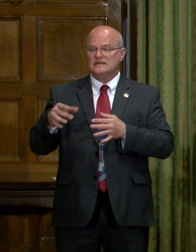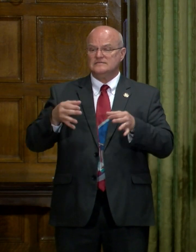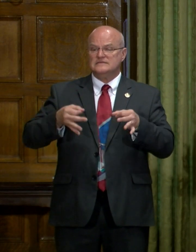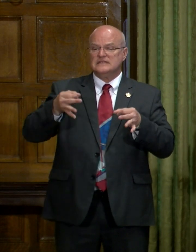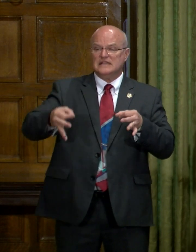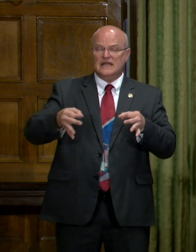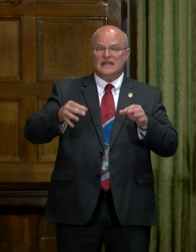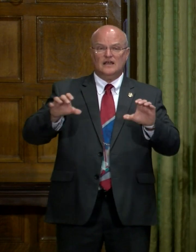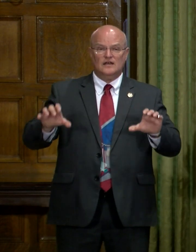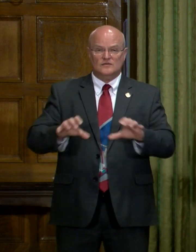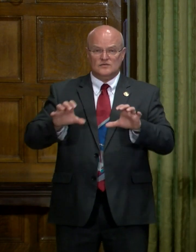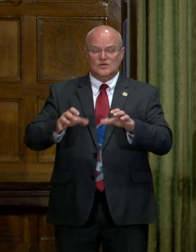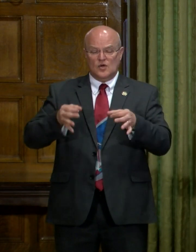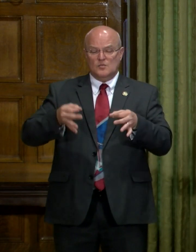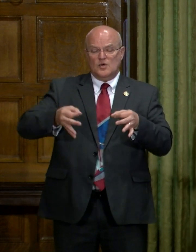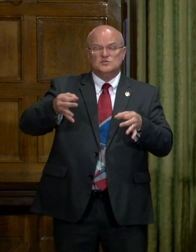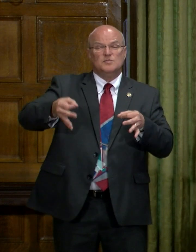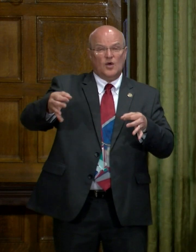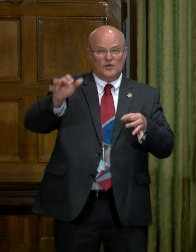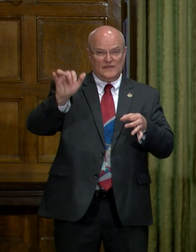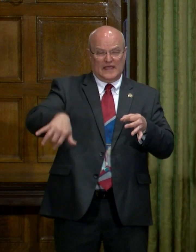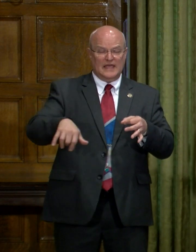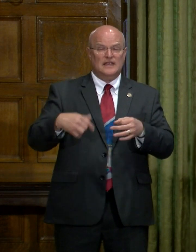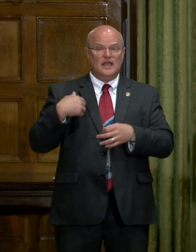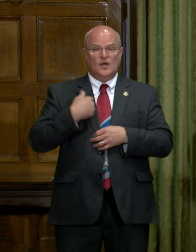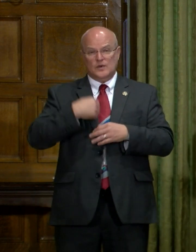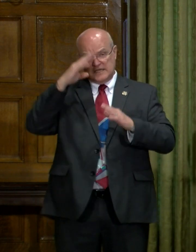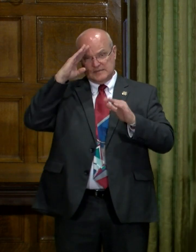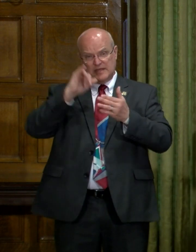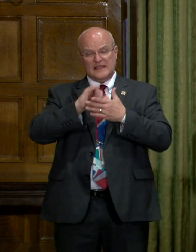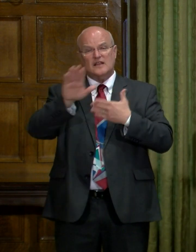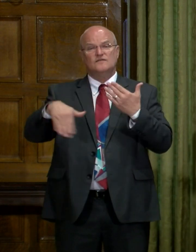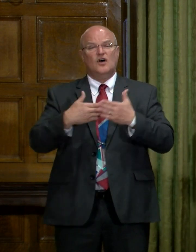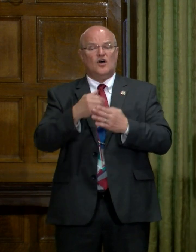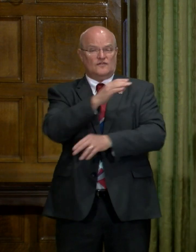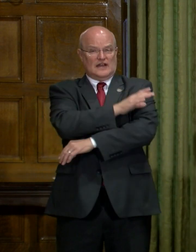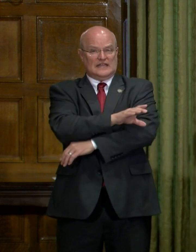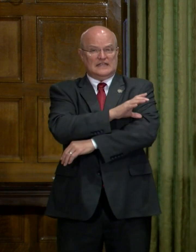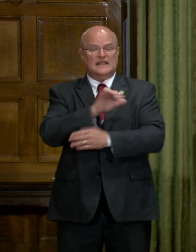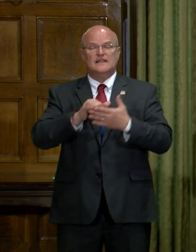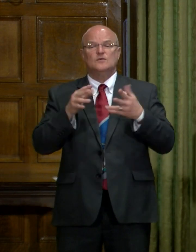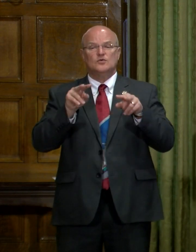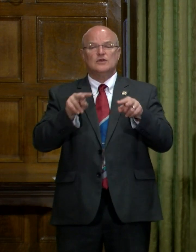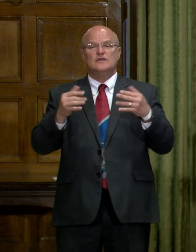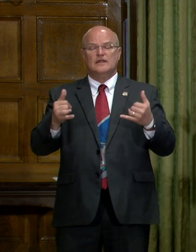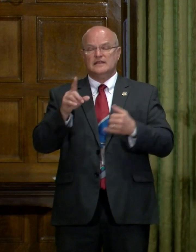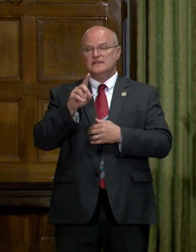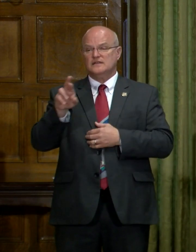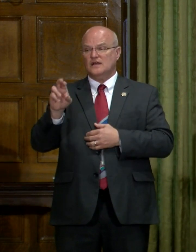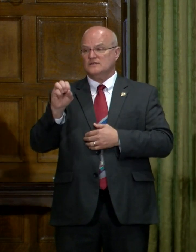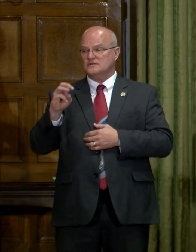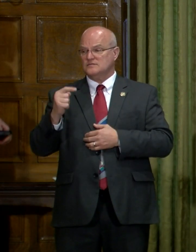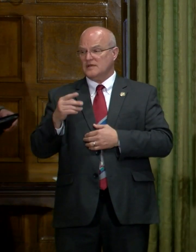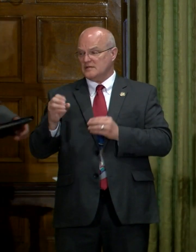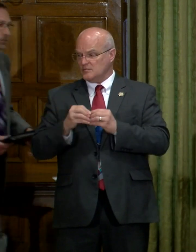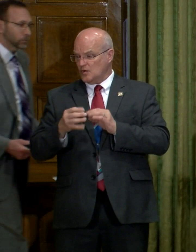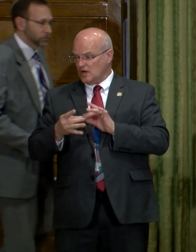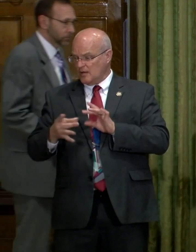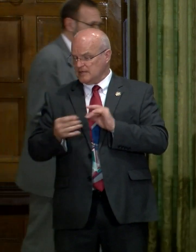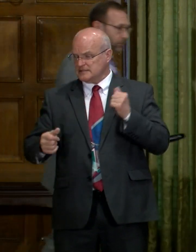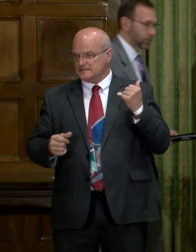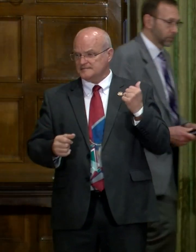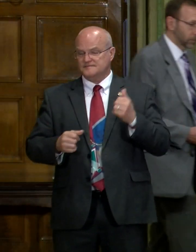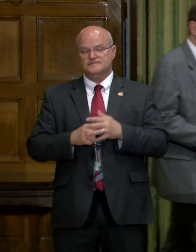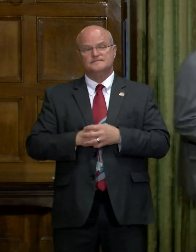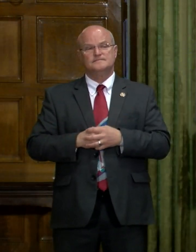delay operations, that they postpone those. And we expect that of all of our clinics, and that's what we're looking at. Dr. Smith, did you have a further comment there?